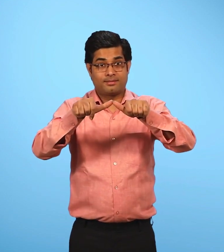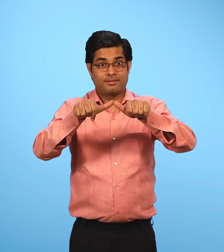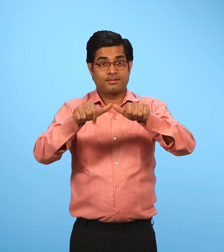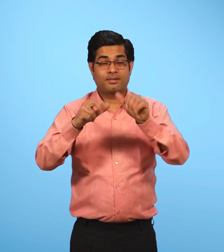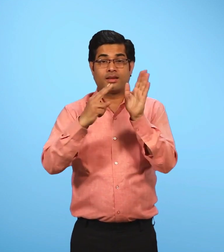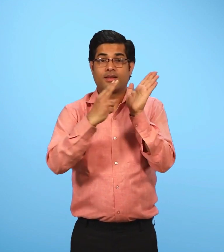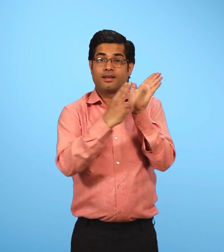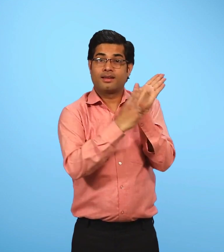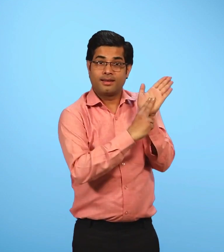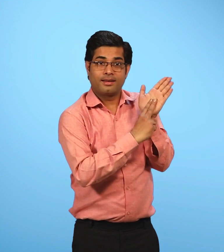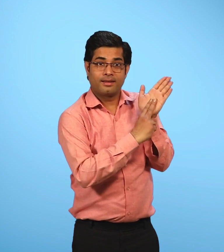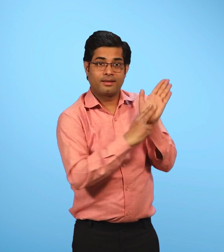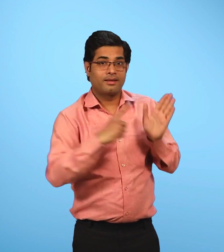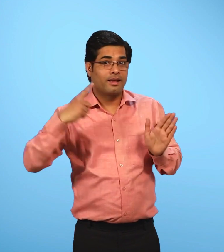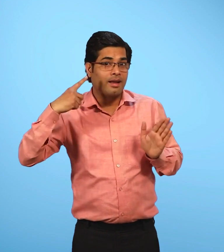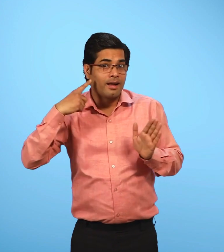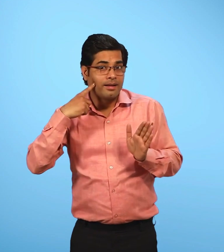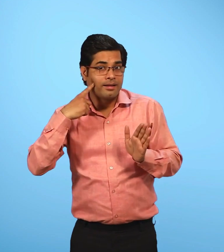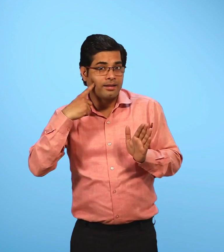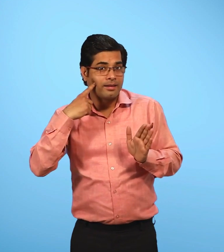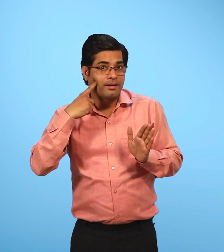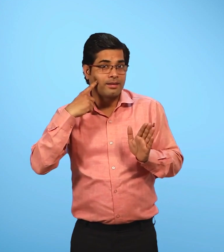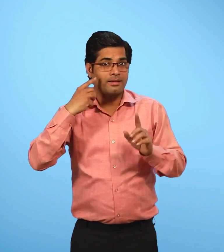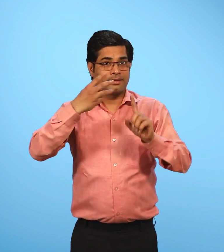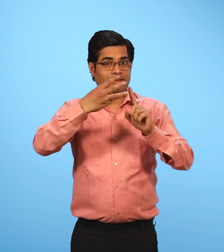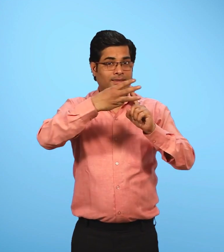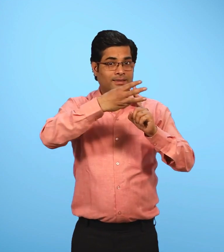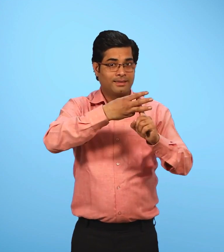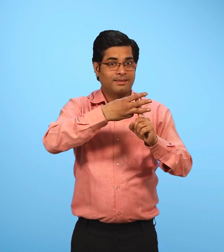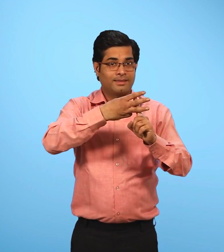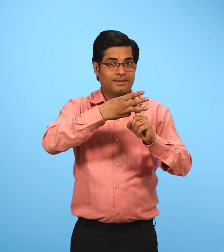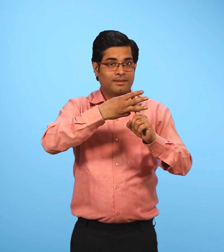Adapted from Daniel Defoe's Robinson Crusoe.